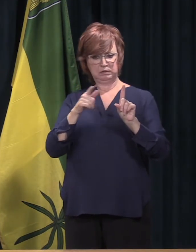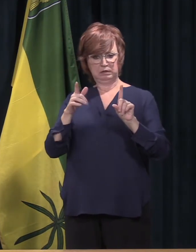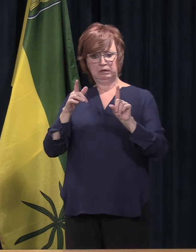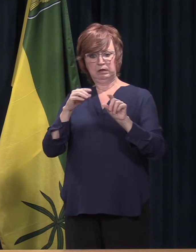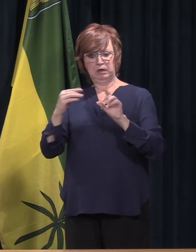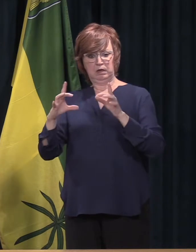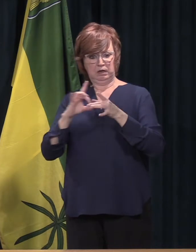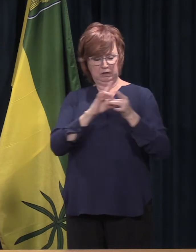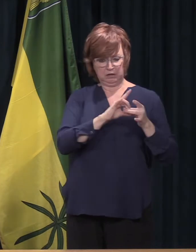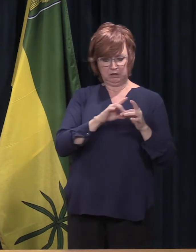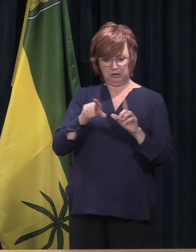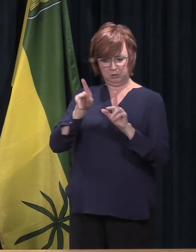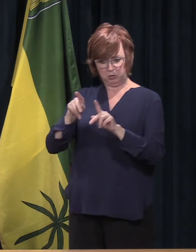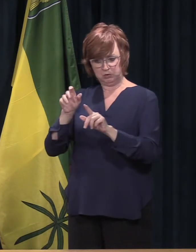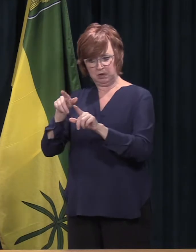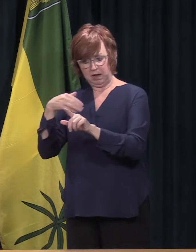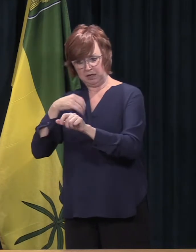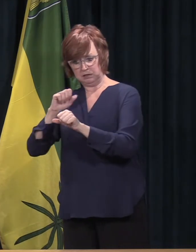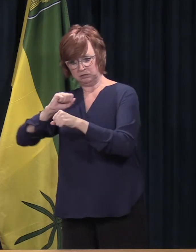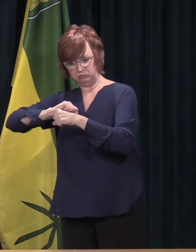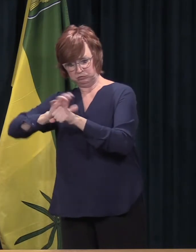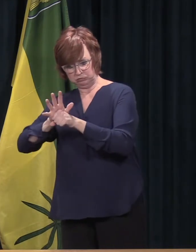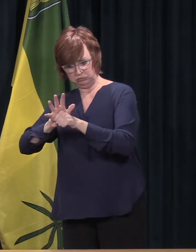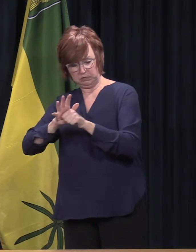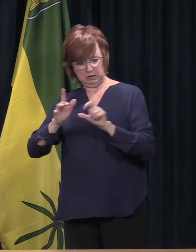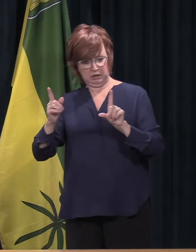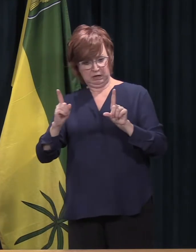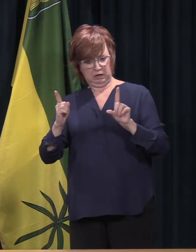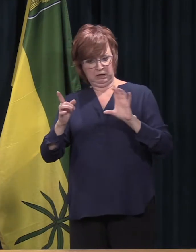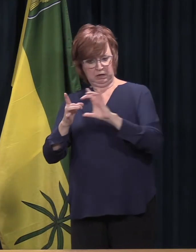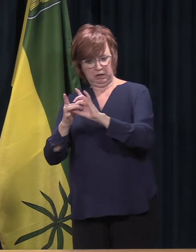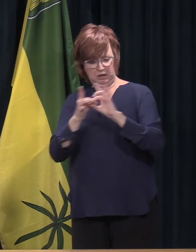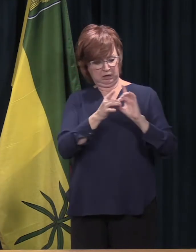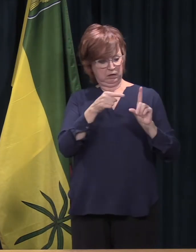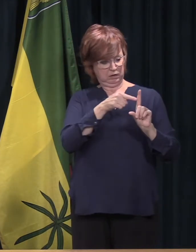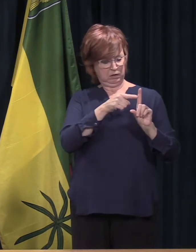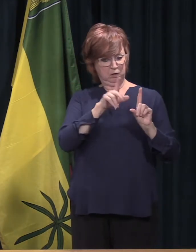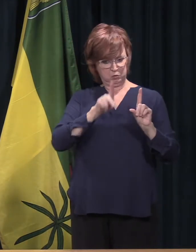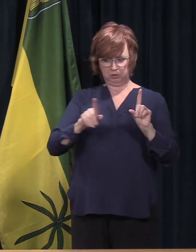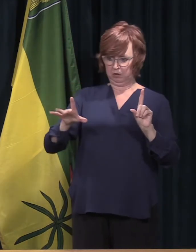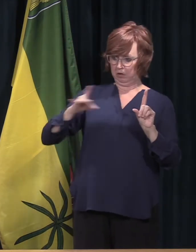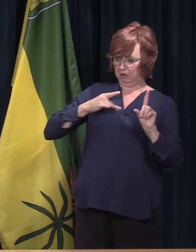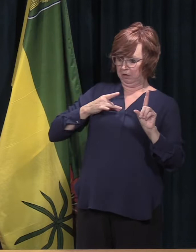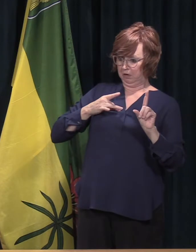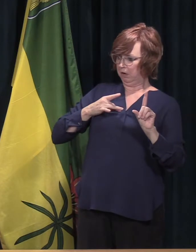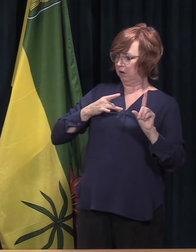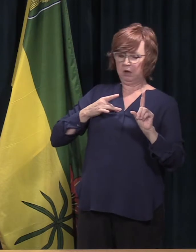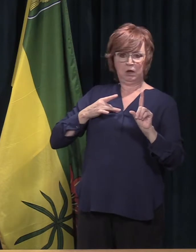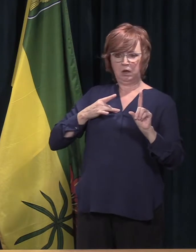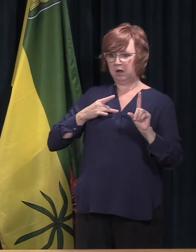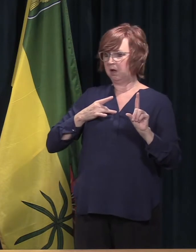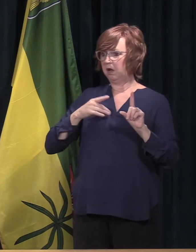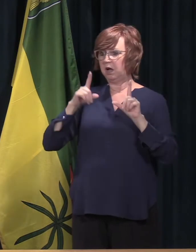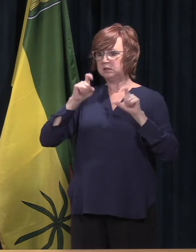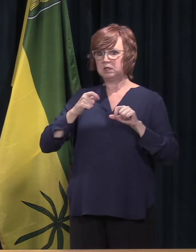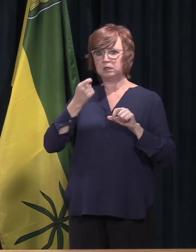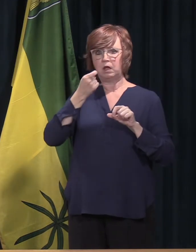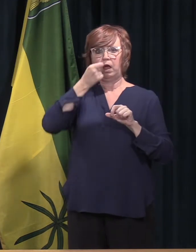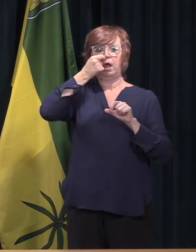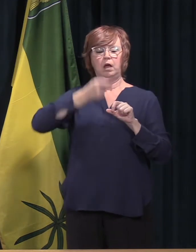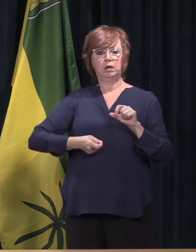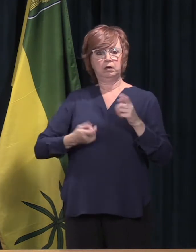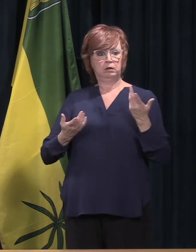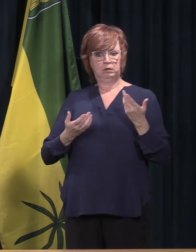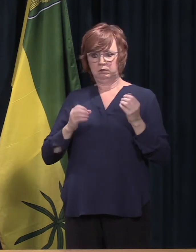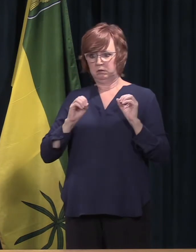is negative. And if one person coughs less than 1 meter apart on 4 people,